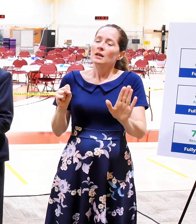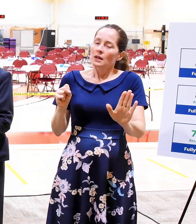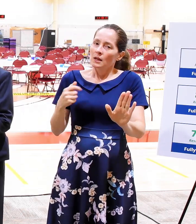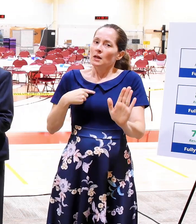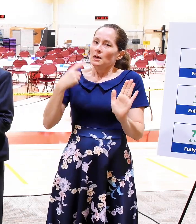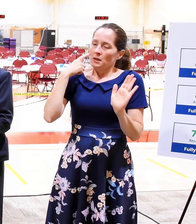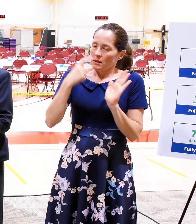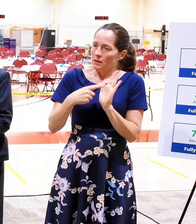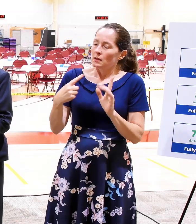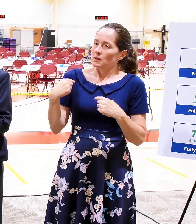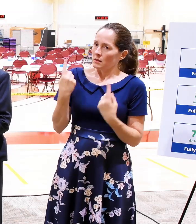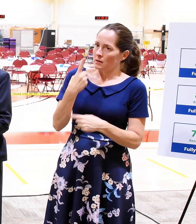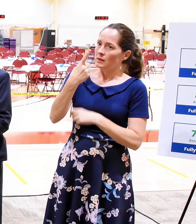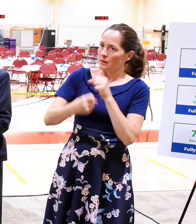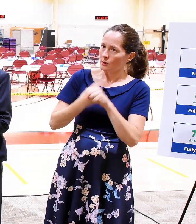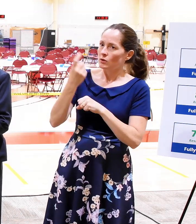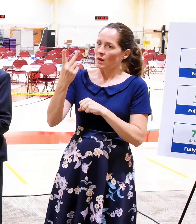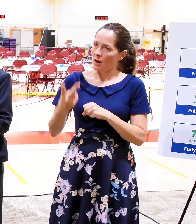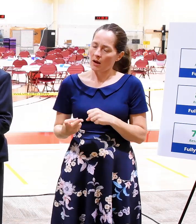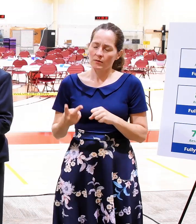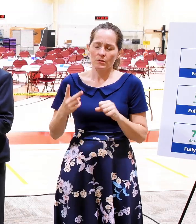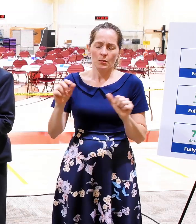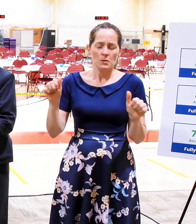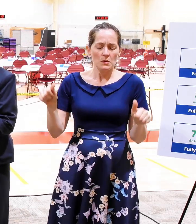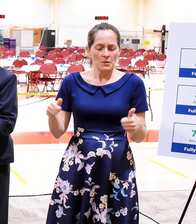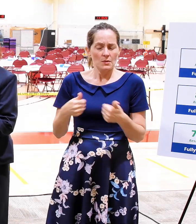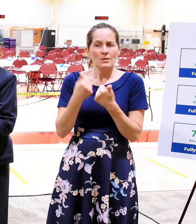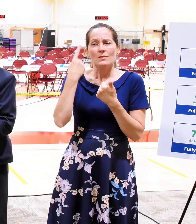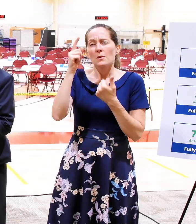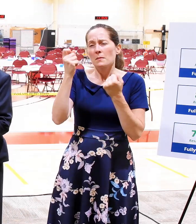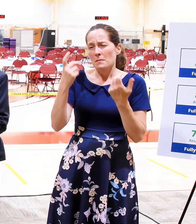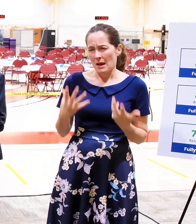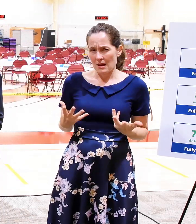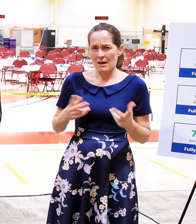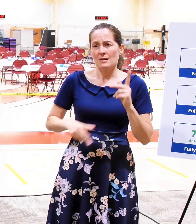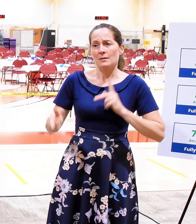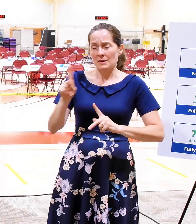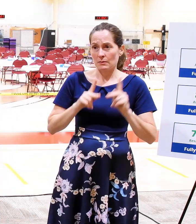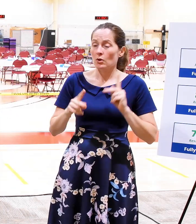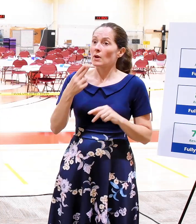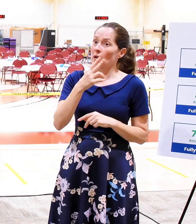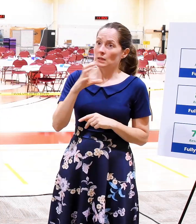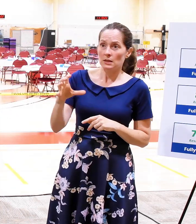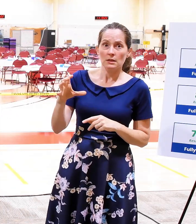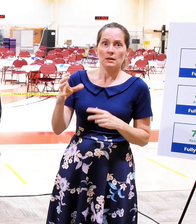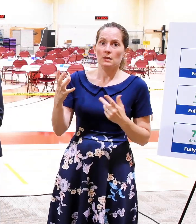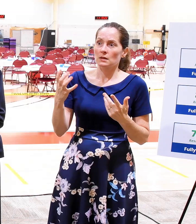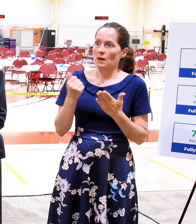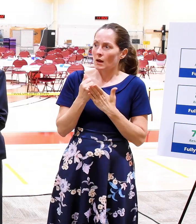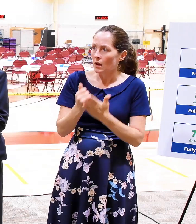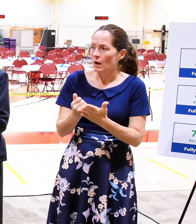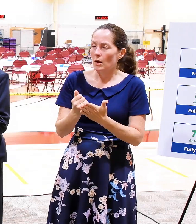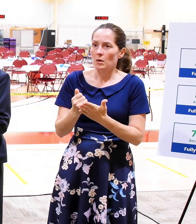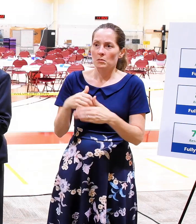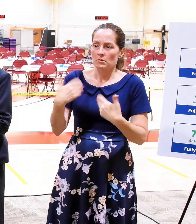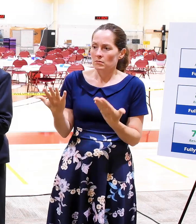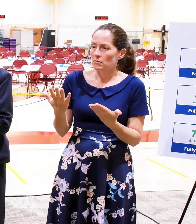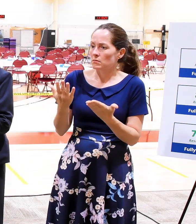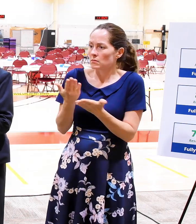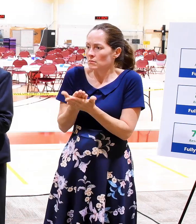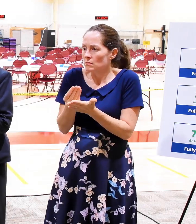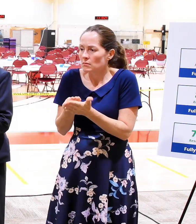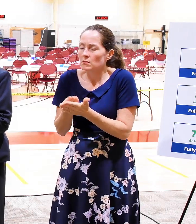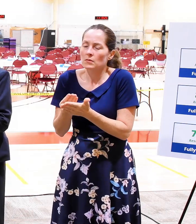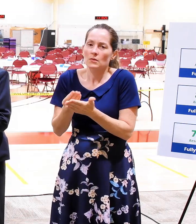many. Howard Community College is providing funding to students for the cost of college. We are also providing